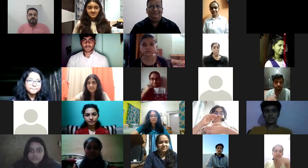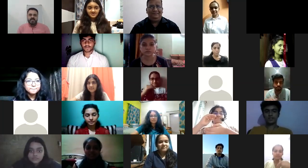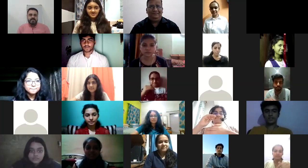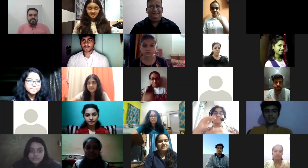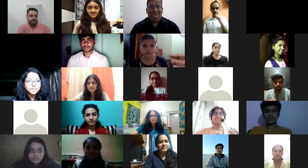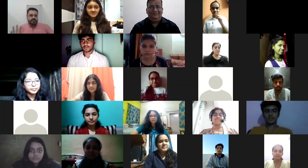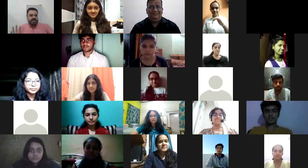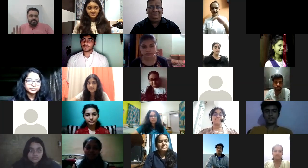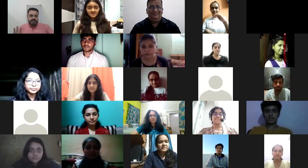Okay. Simple, very simple.